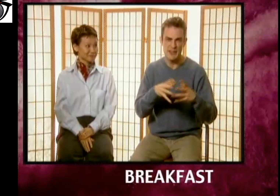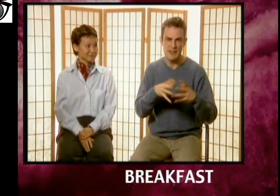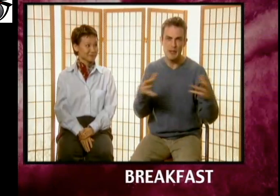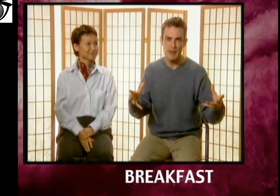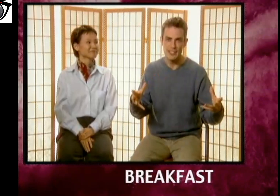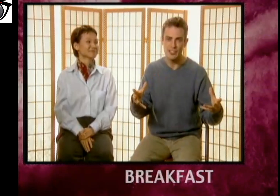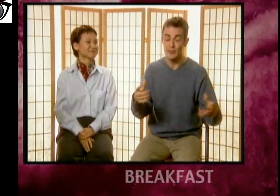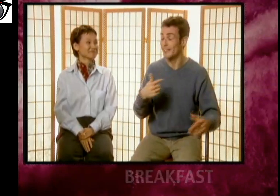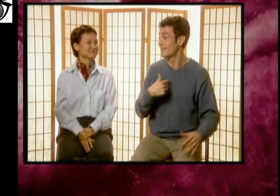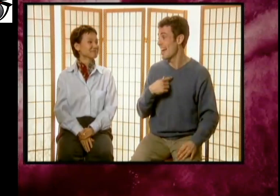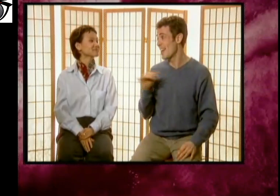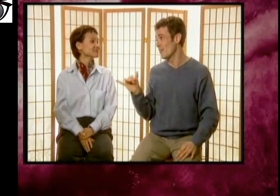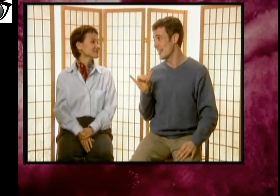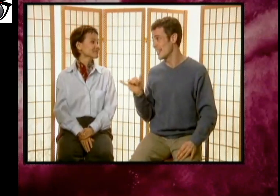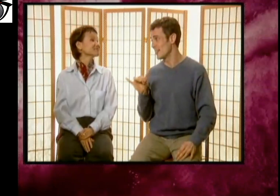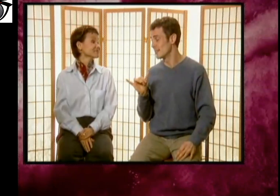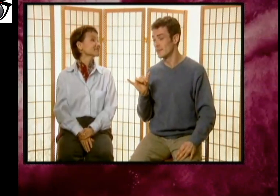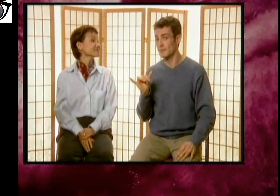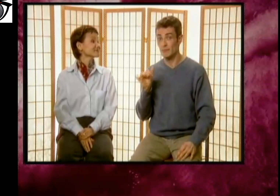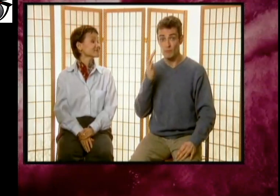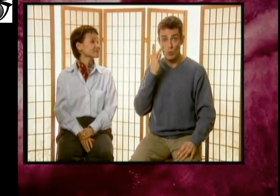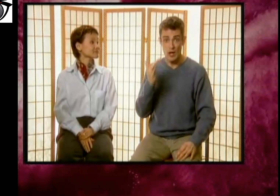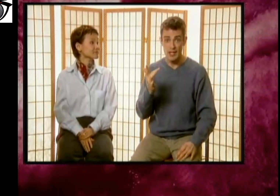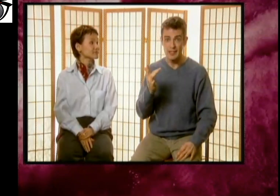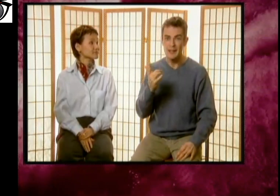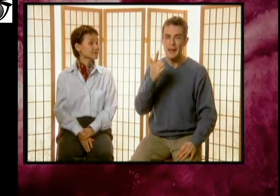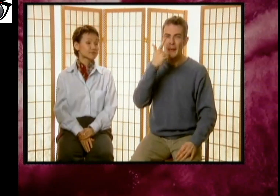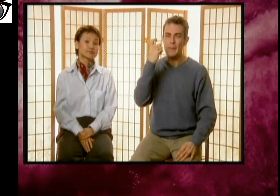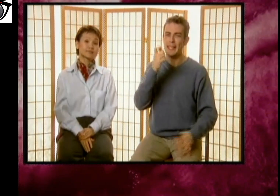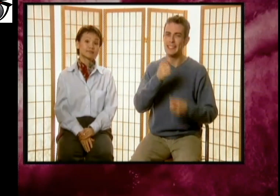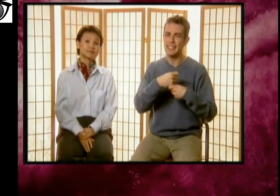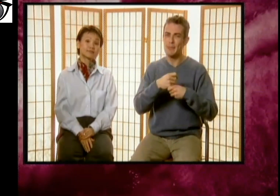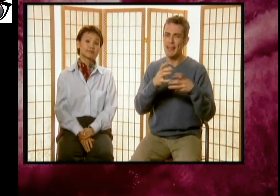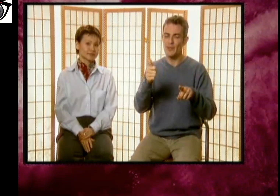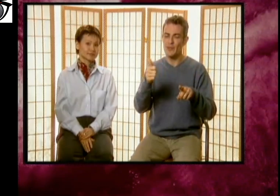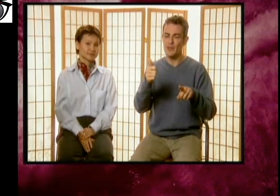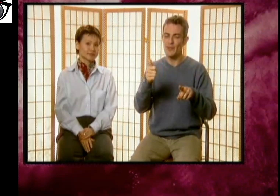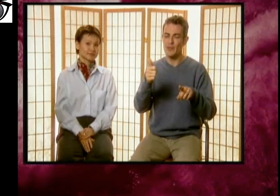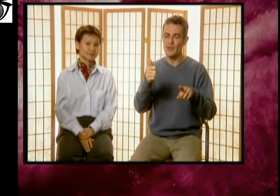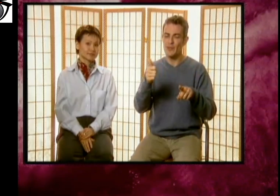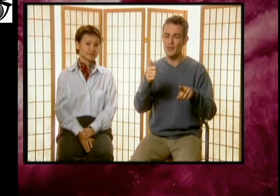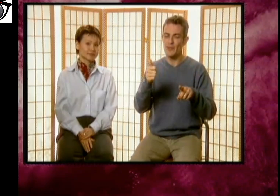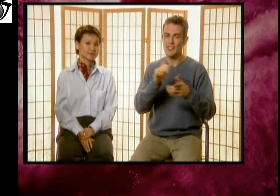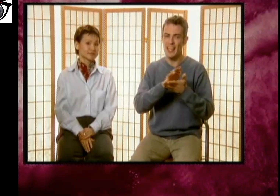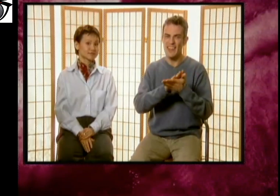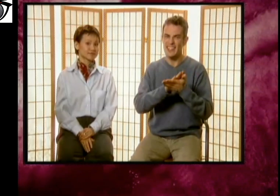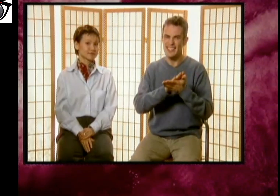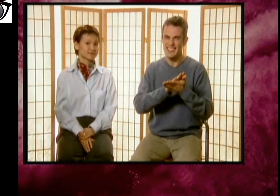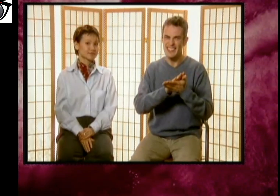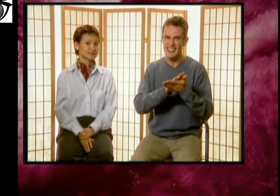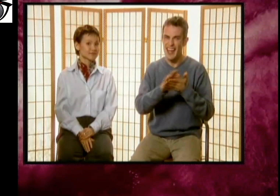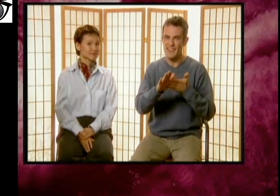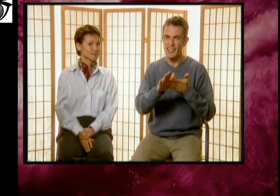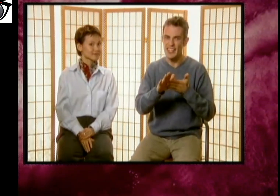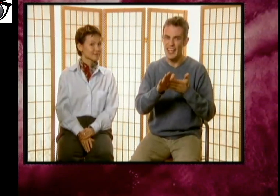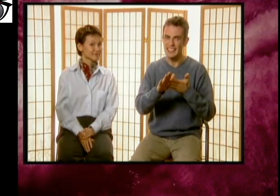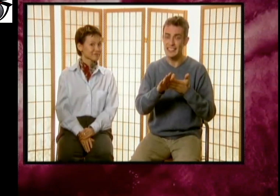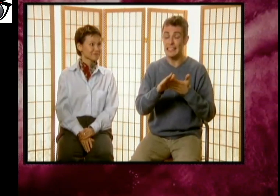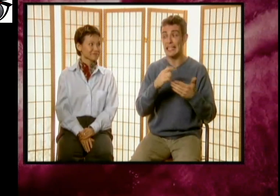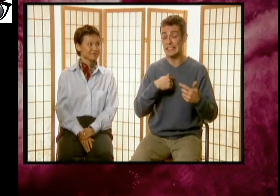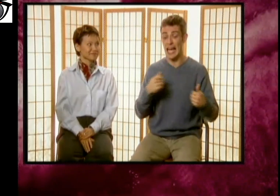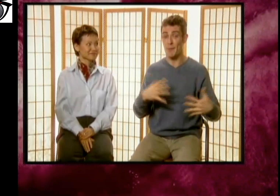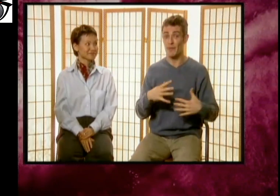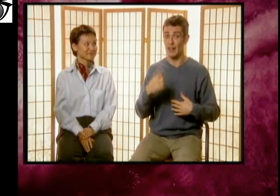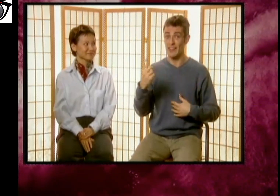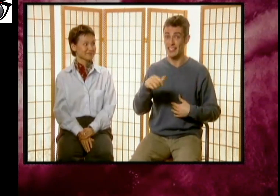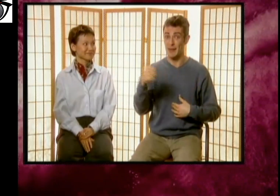sign breakfast very much. Well, I don't like it either. Why? Because it's made very much like another sign that's not very